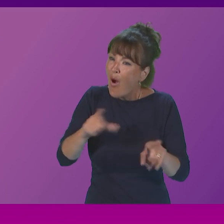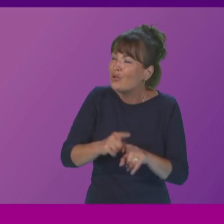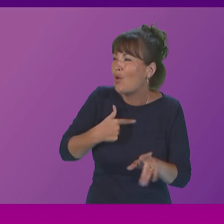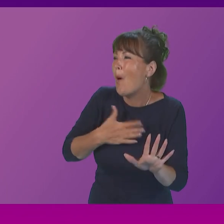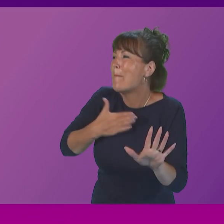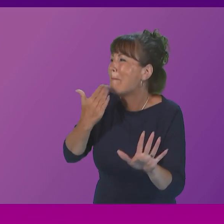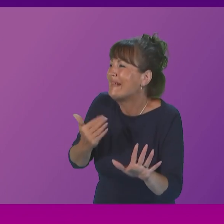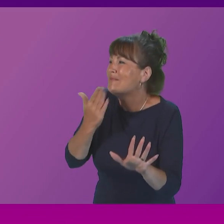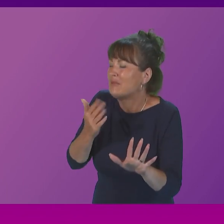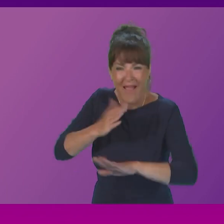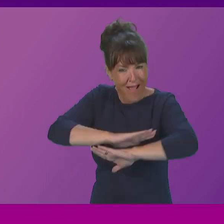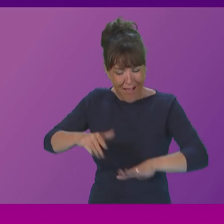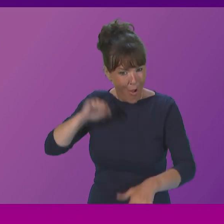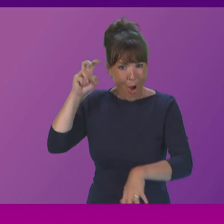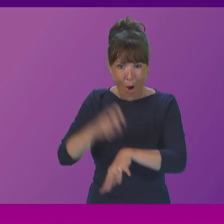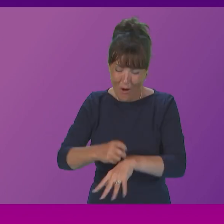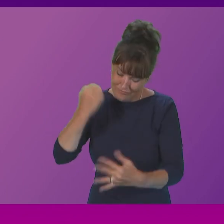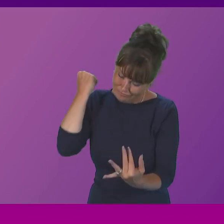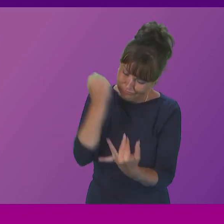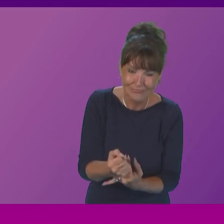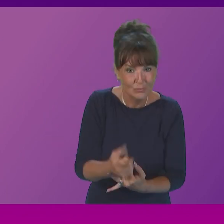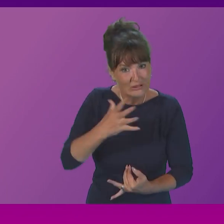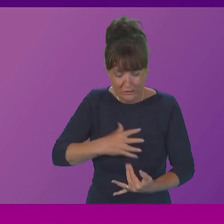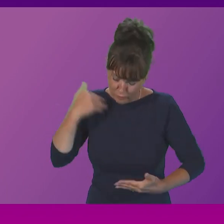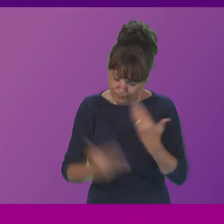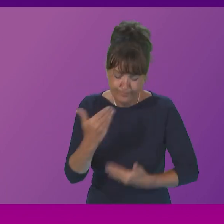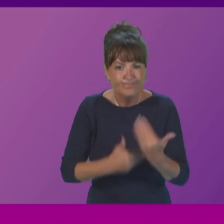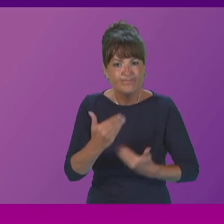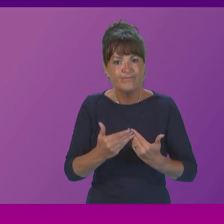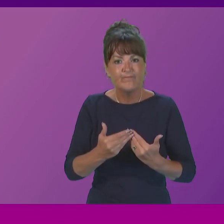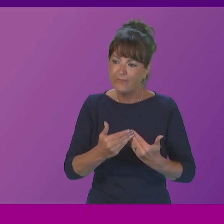pursuit of progress and equality for women. It took